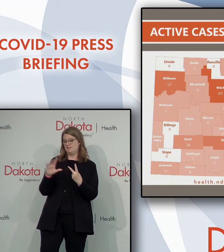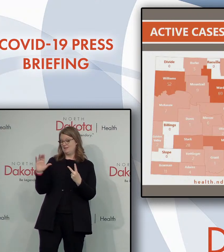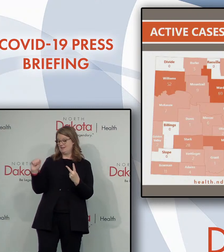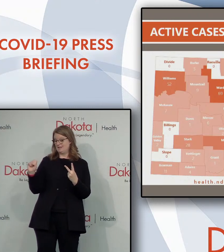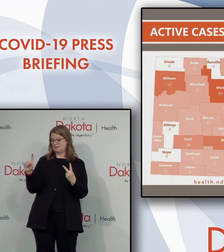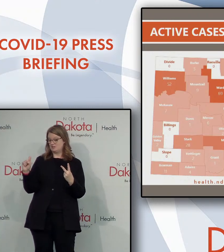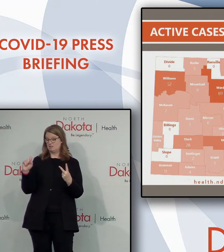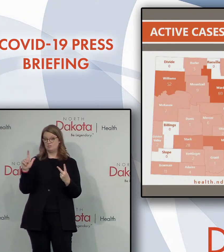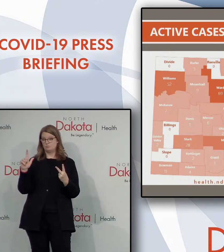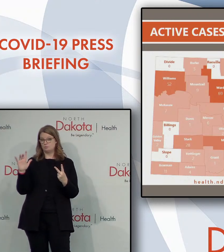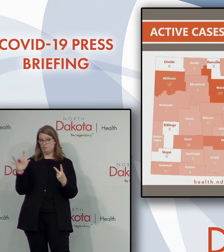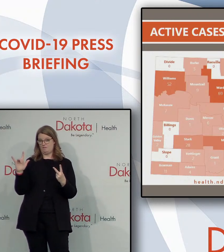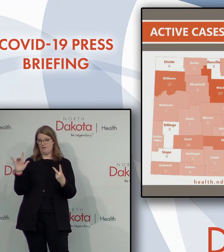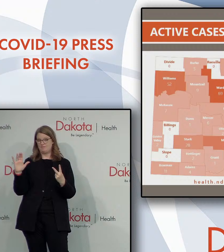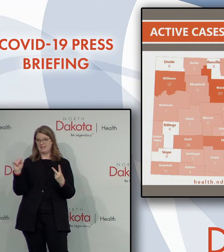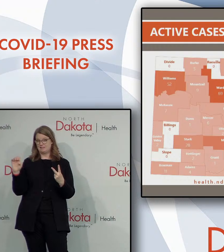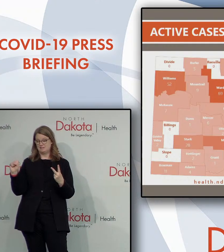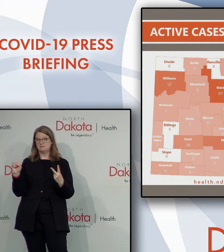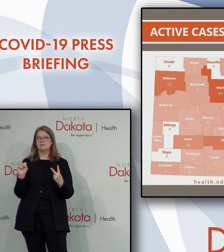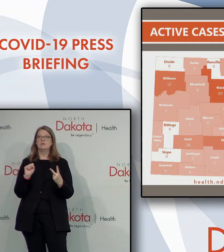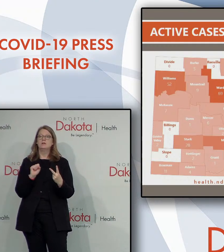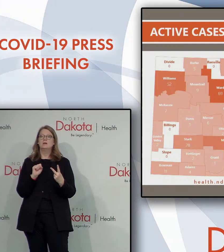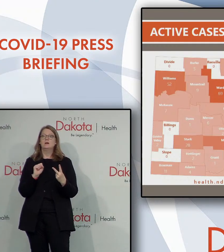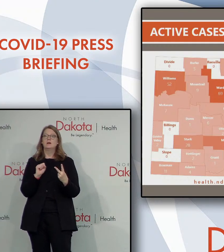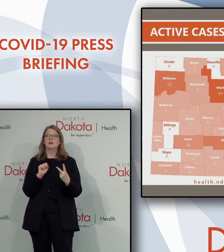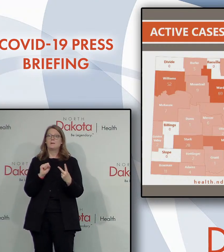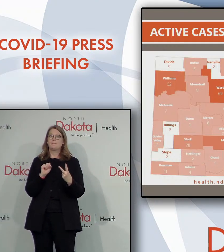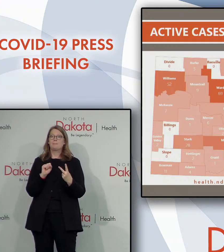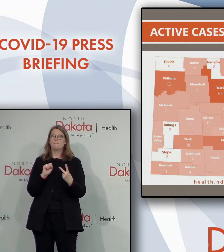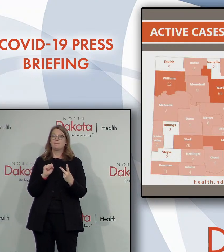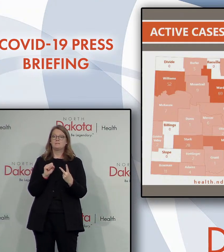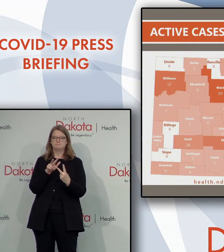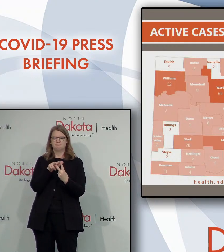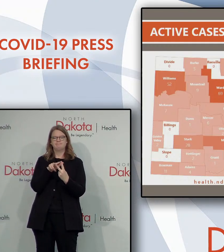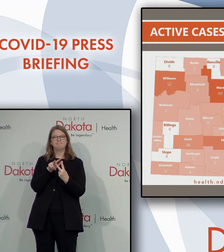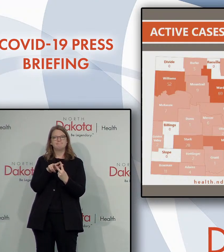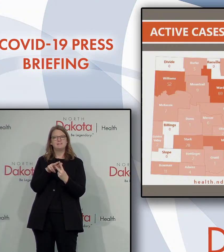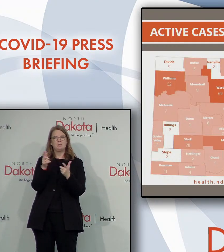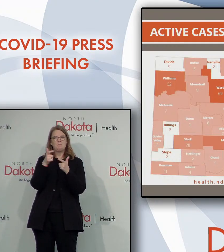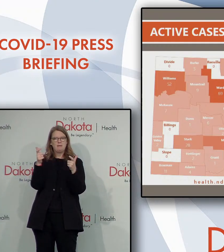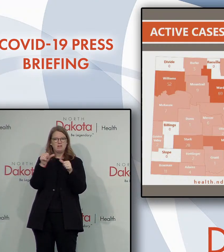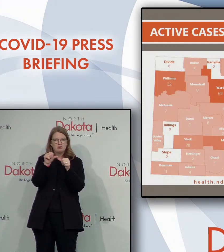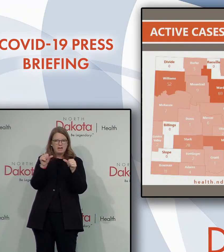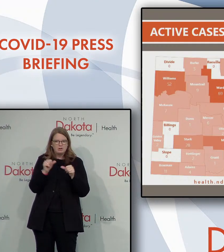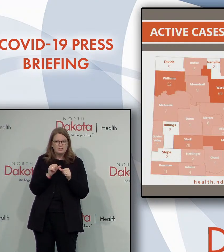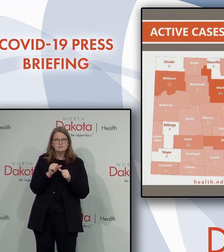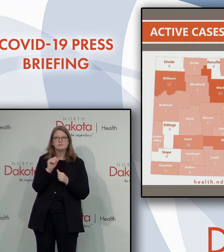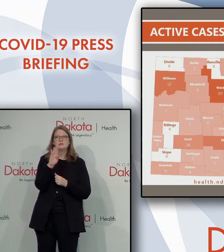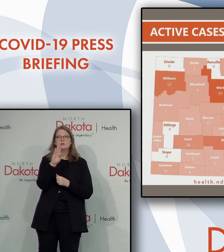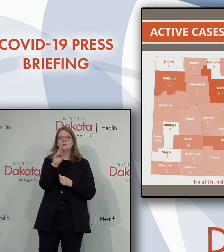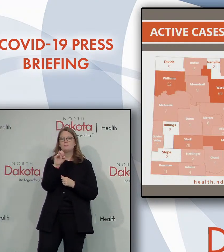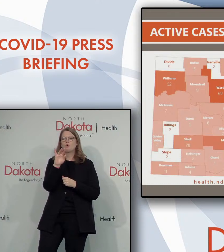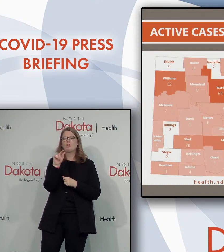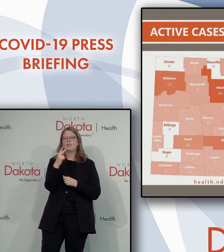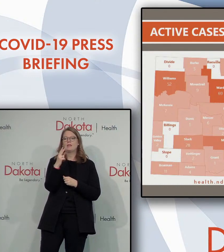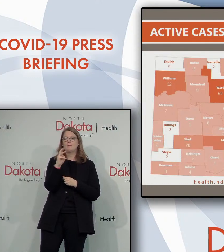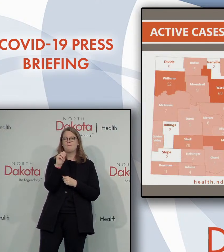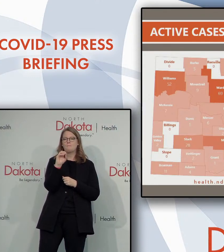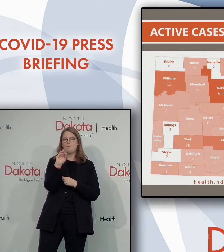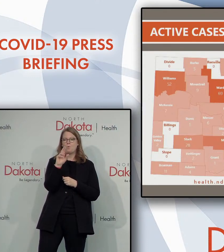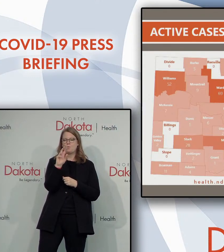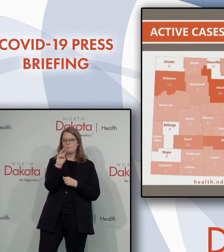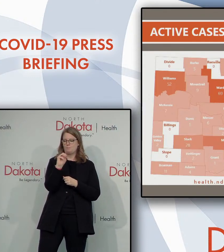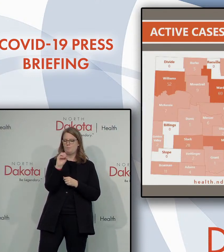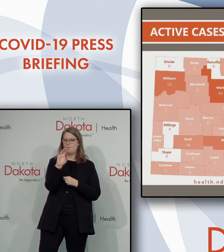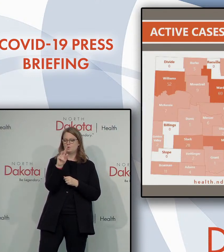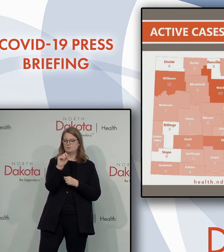with 125. And we take a look at those as metro areas. The Burley-Morton